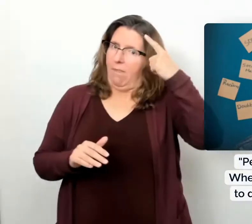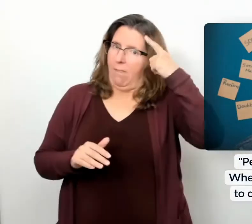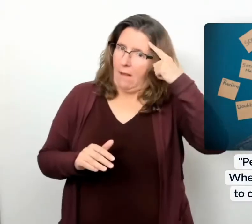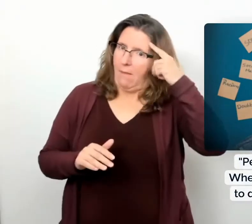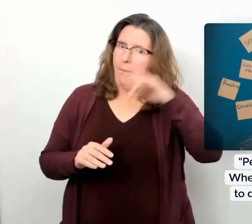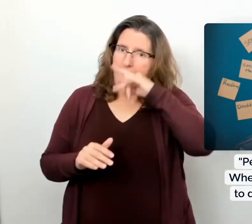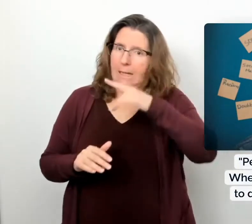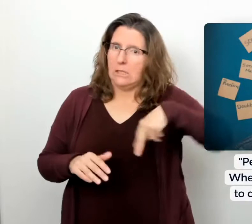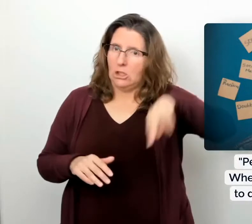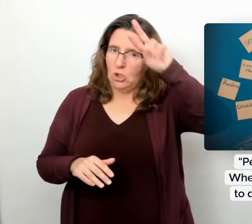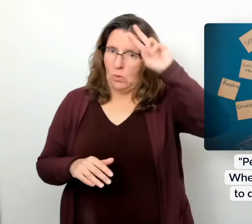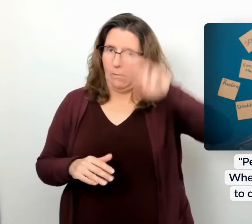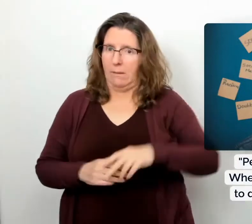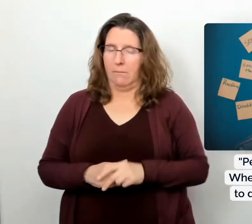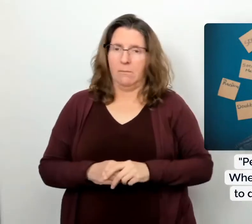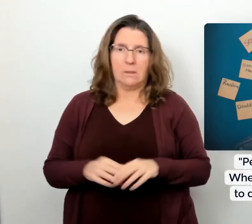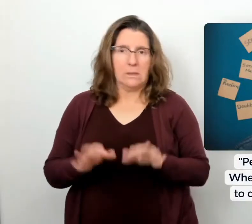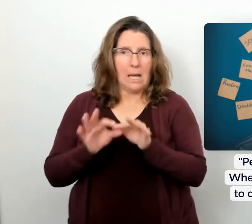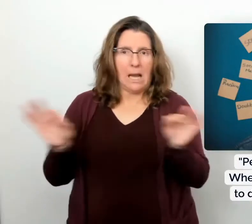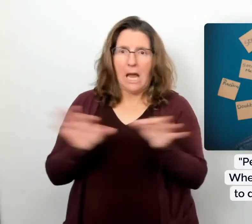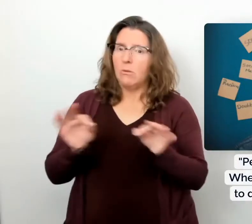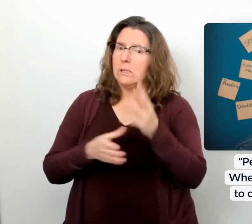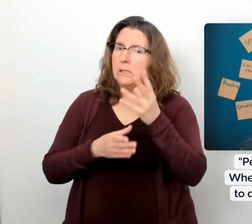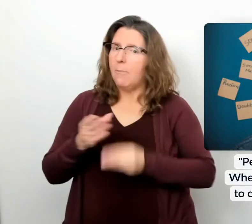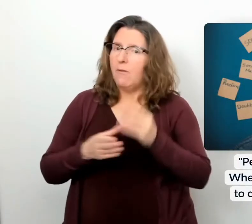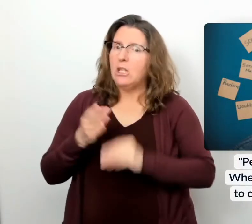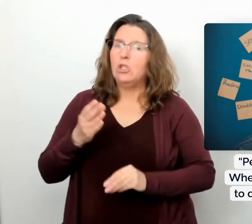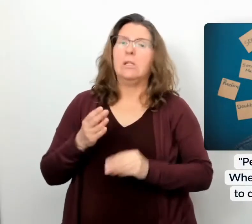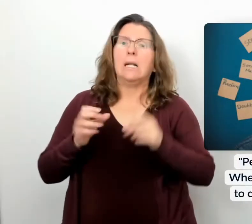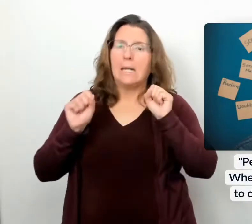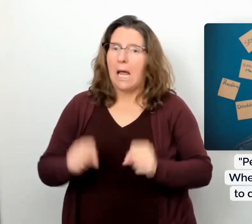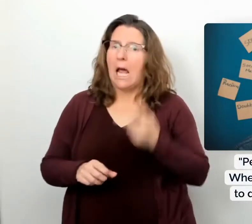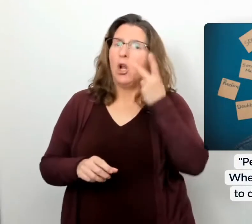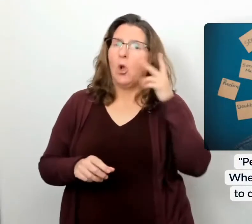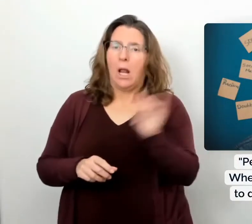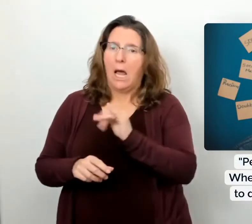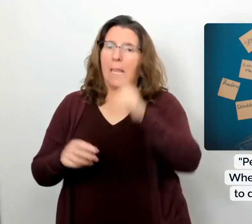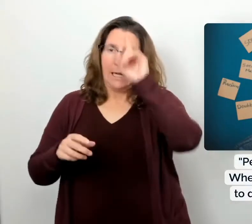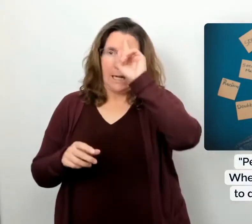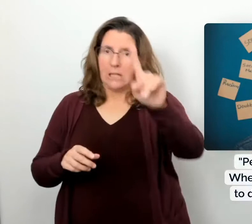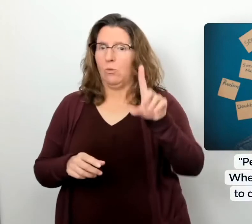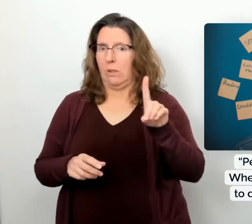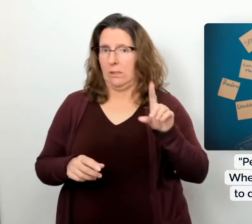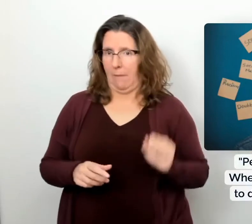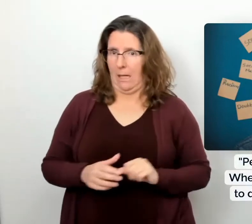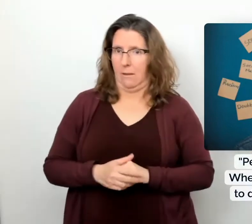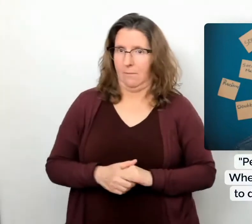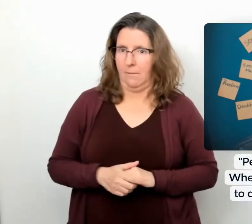low because they perceived their child to have an intellectual disability. What is, in fact, language